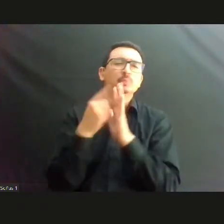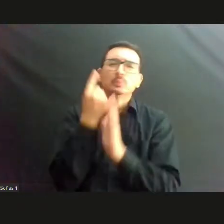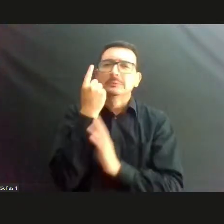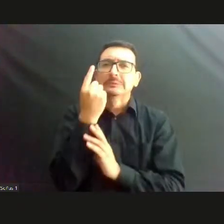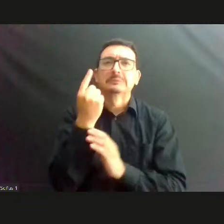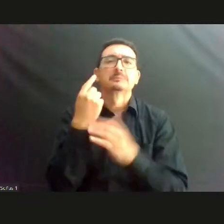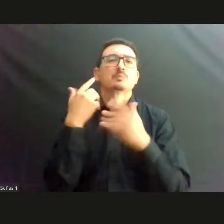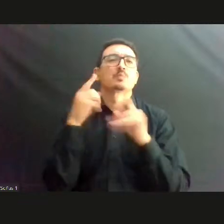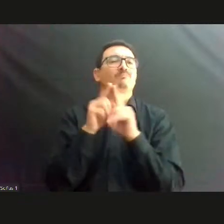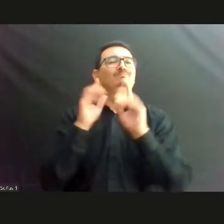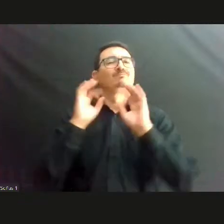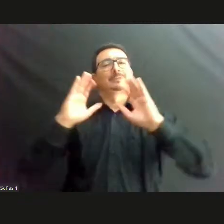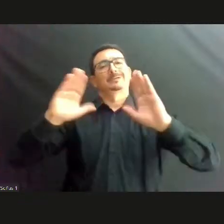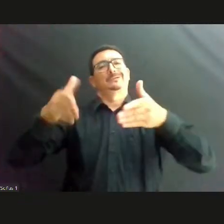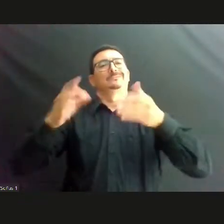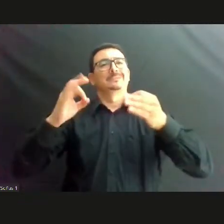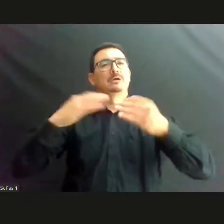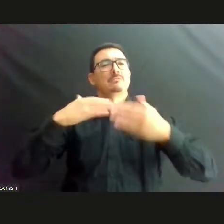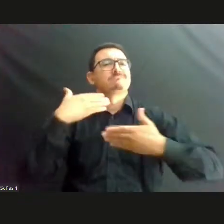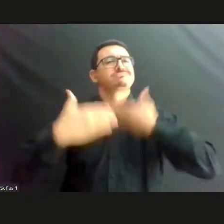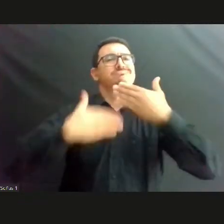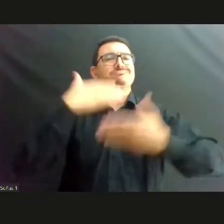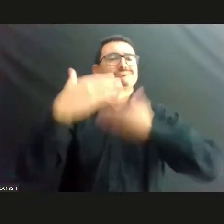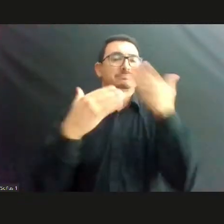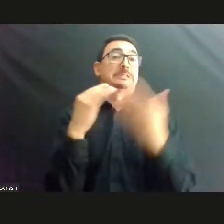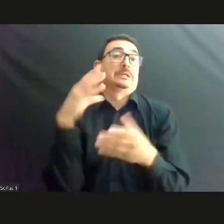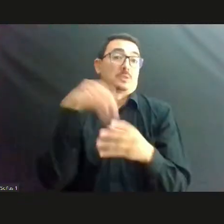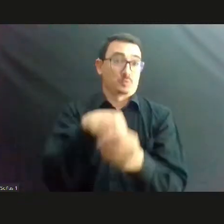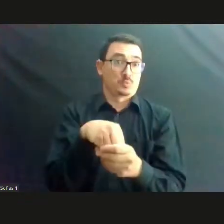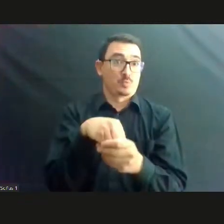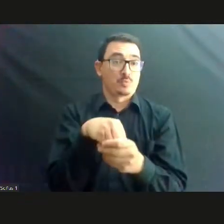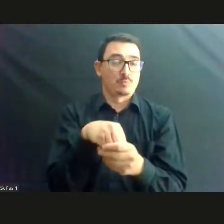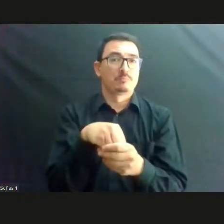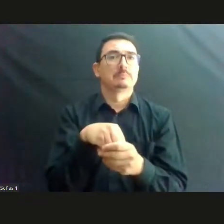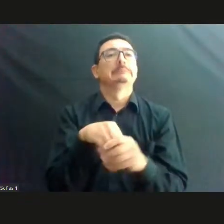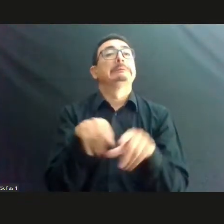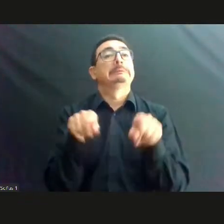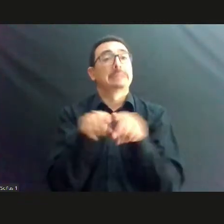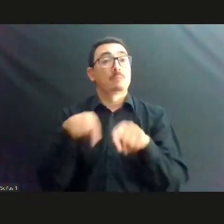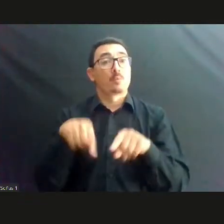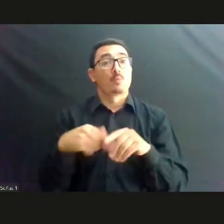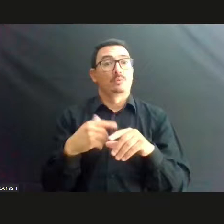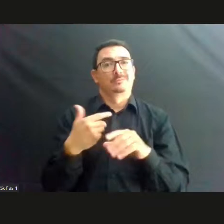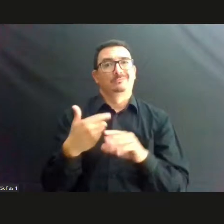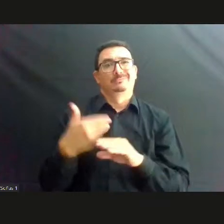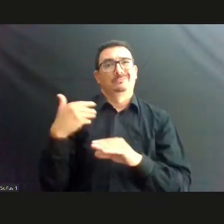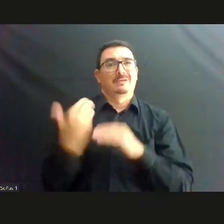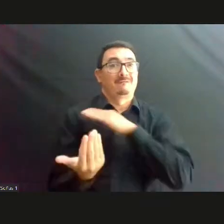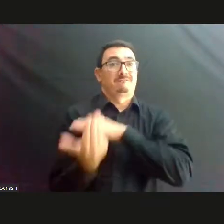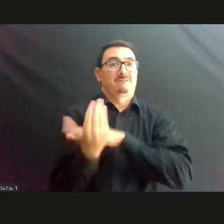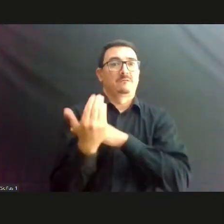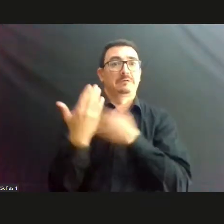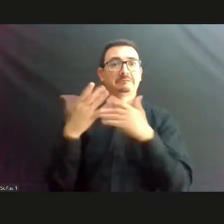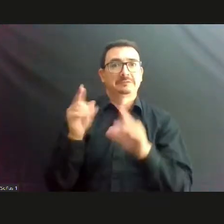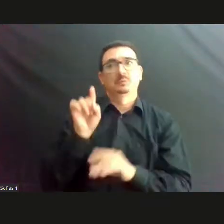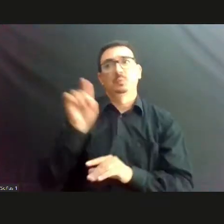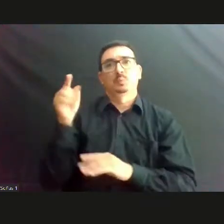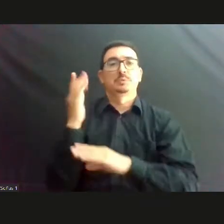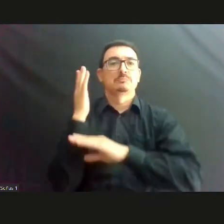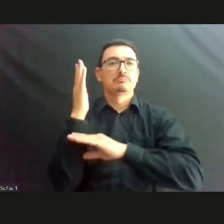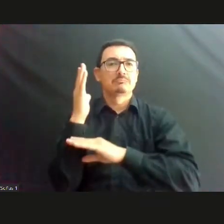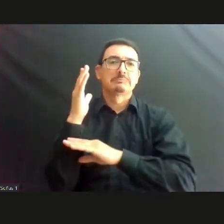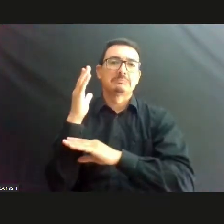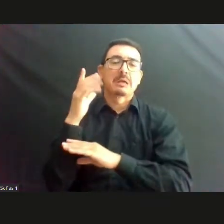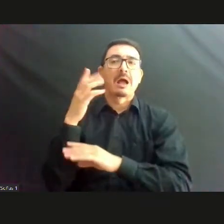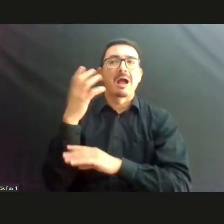some are more vulnerable than others. It means, therefore, that we need to increase our global collaboration to